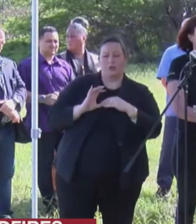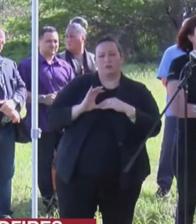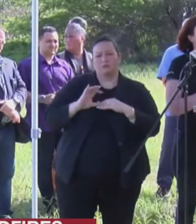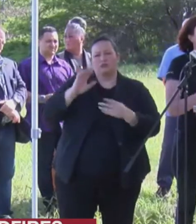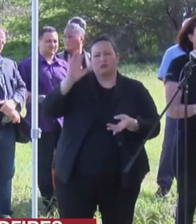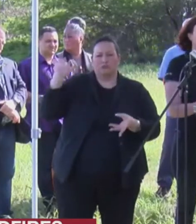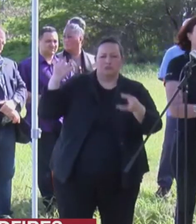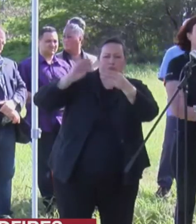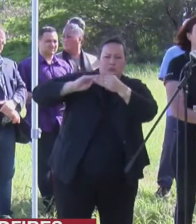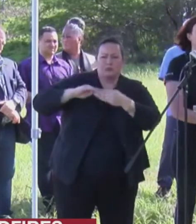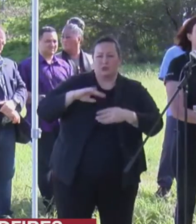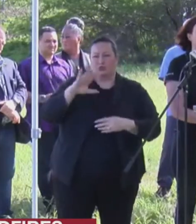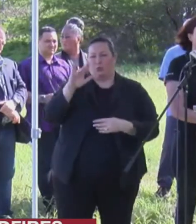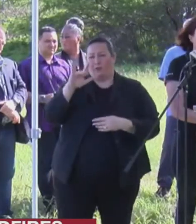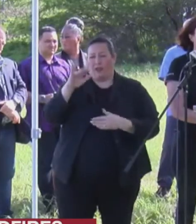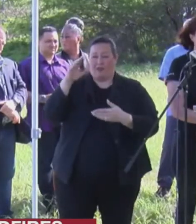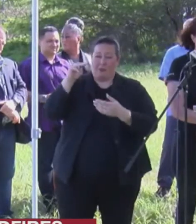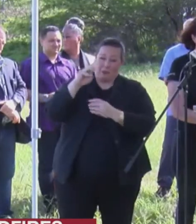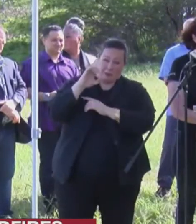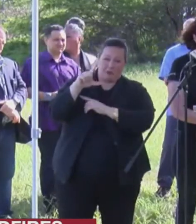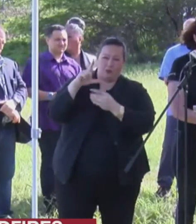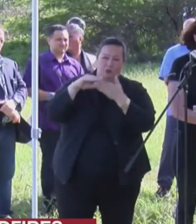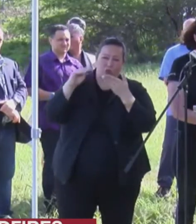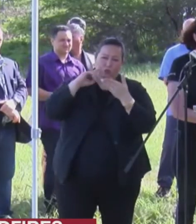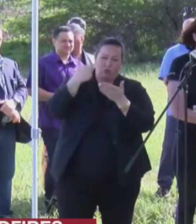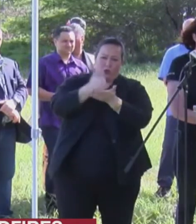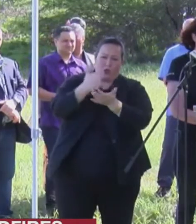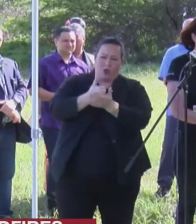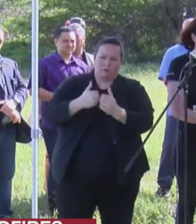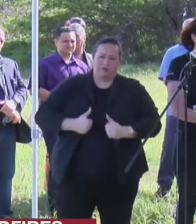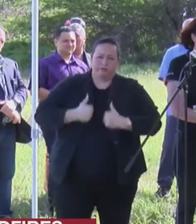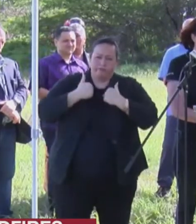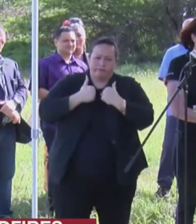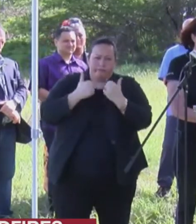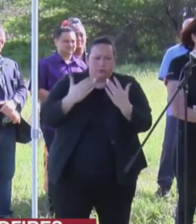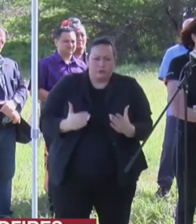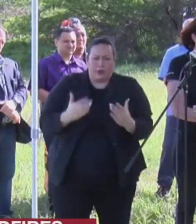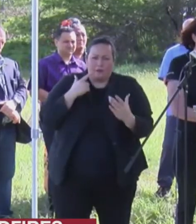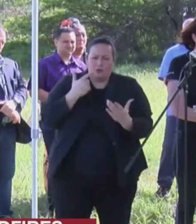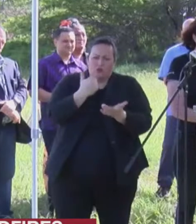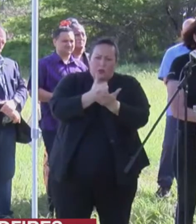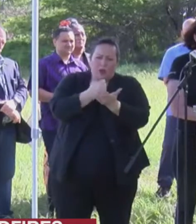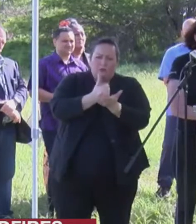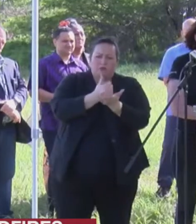help our shelter residents on their road to recovery.